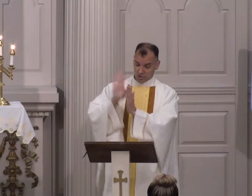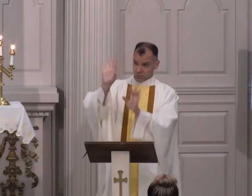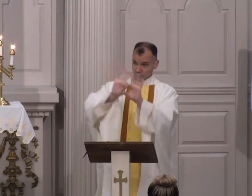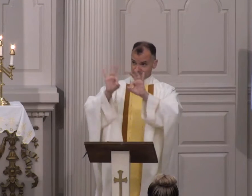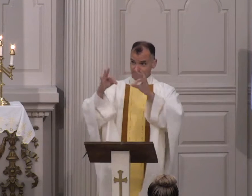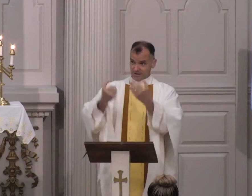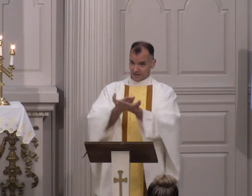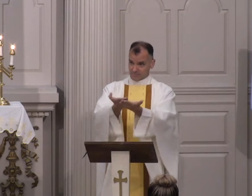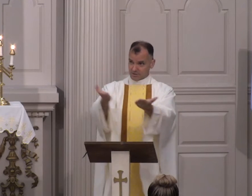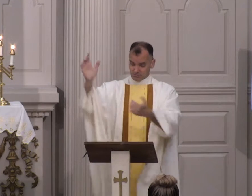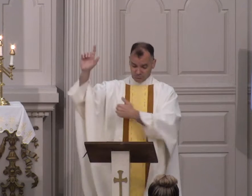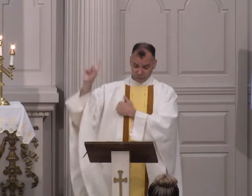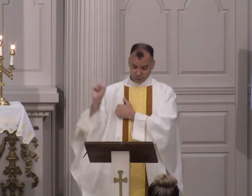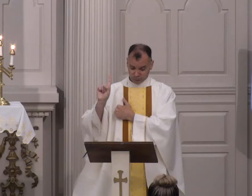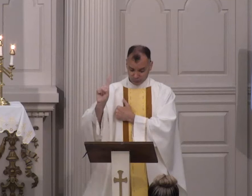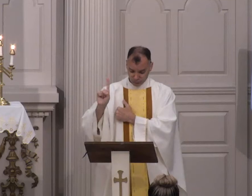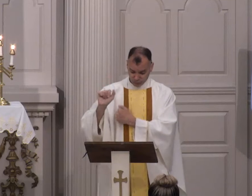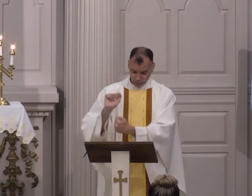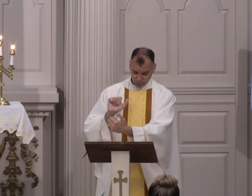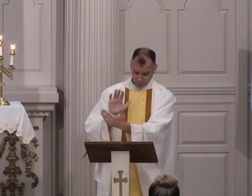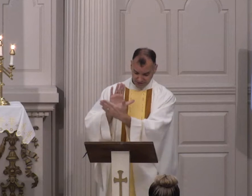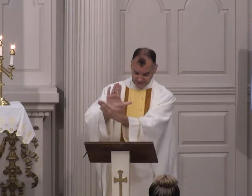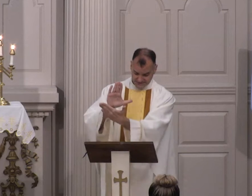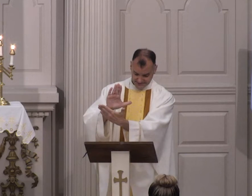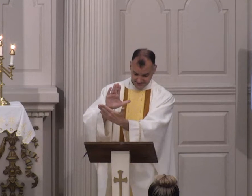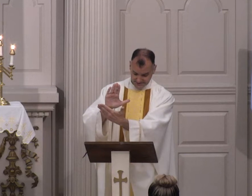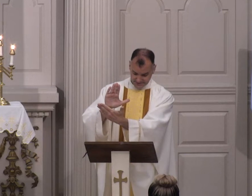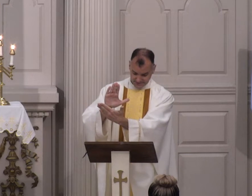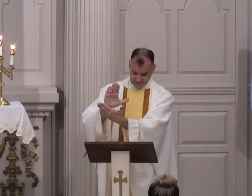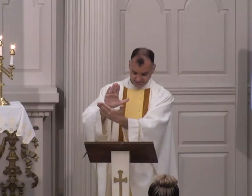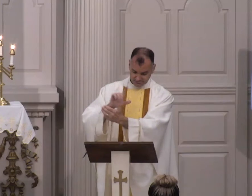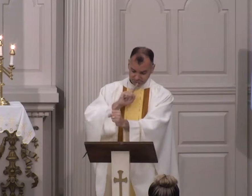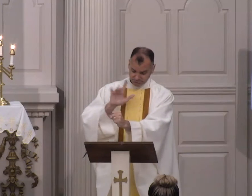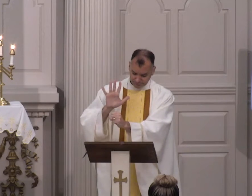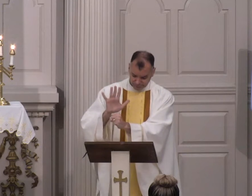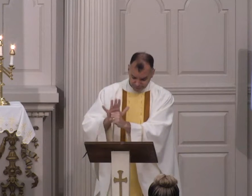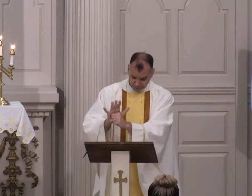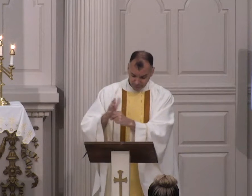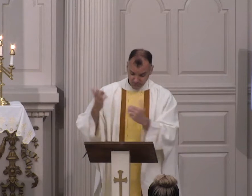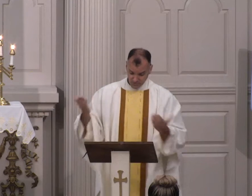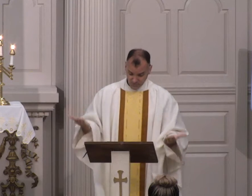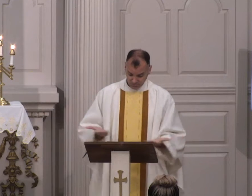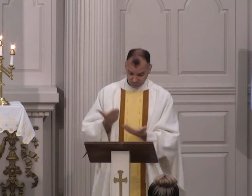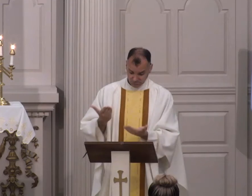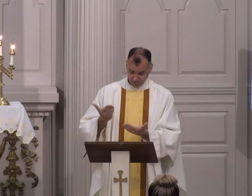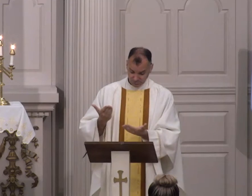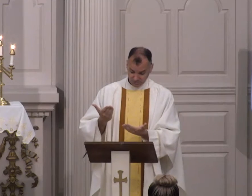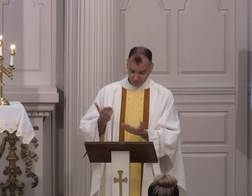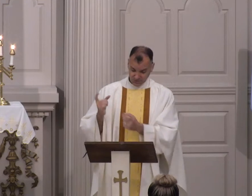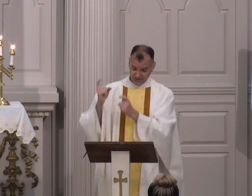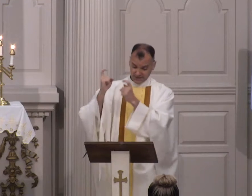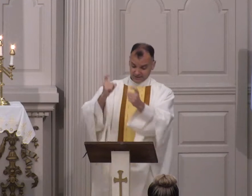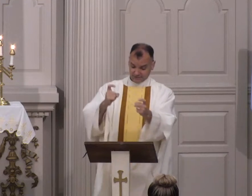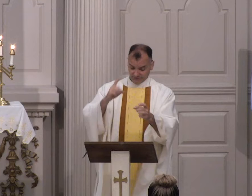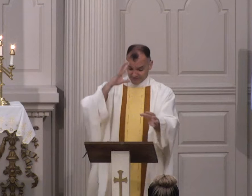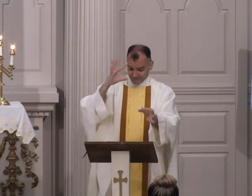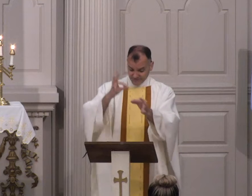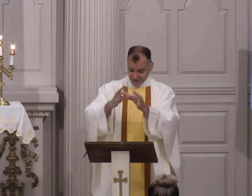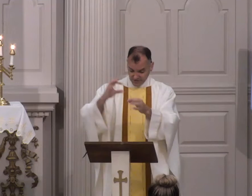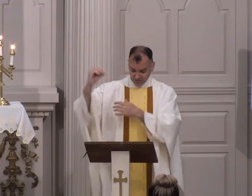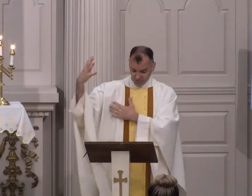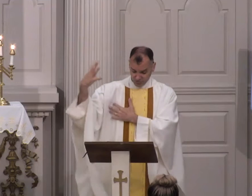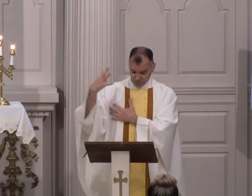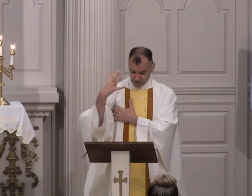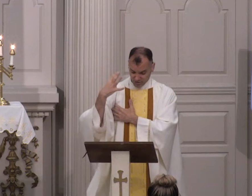Be present to your family, O Lord, we pray, and graciously ensure those you have endowed with